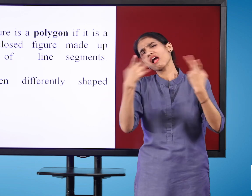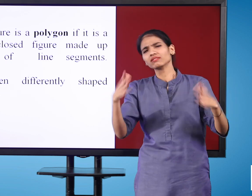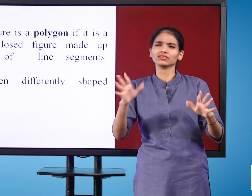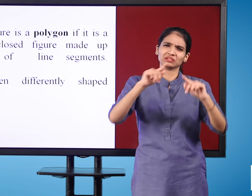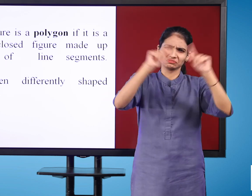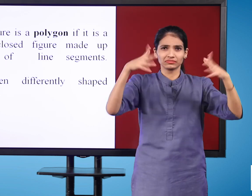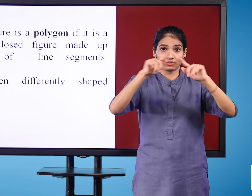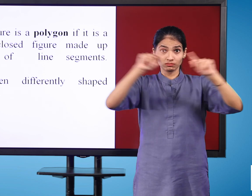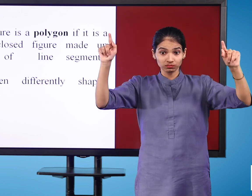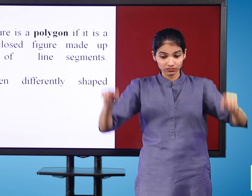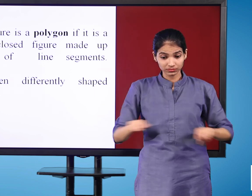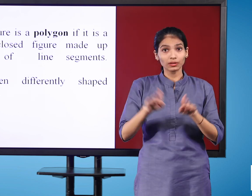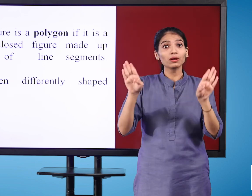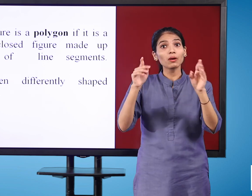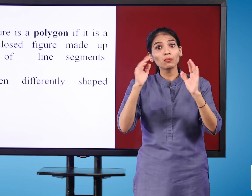line segments.